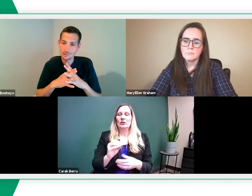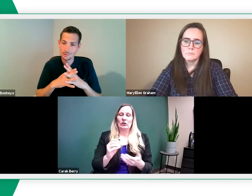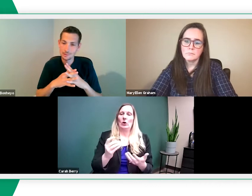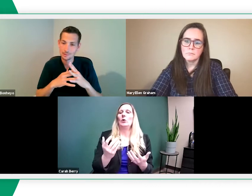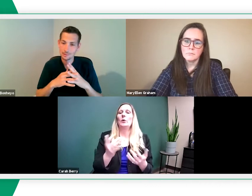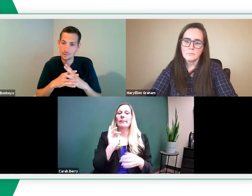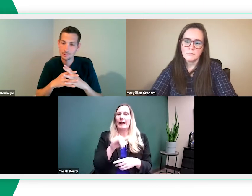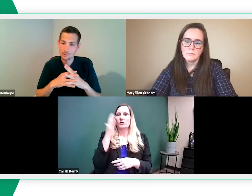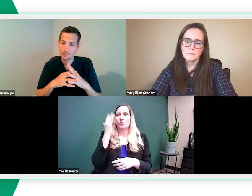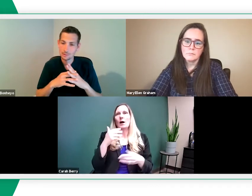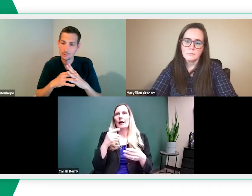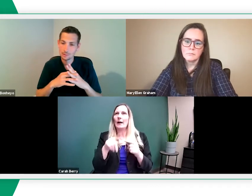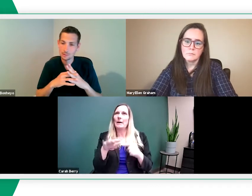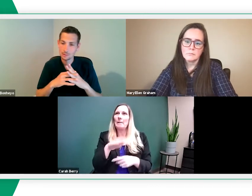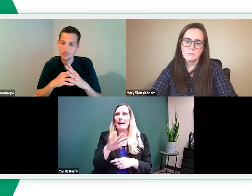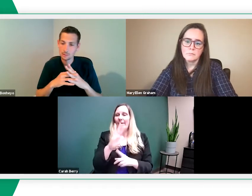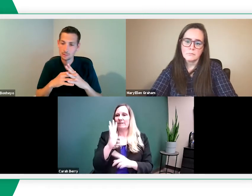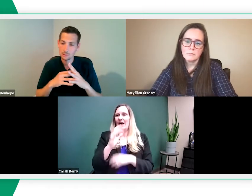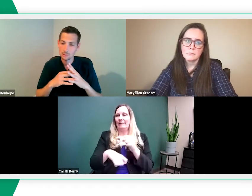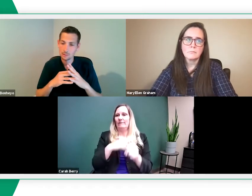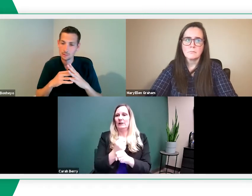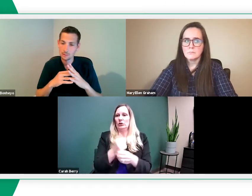can't go back to work.